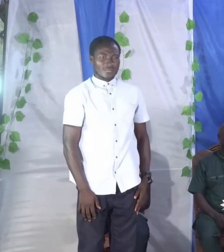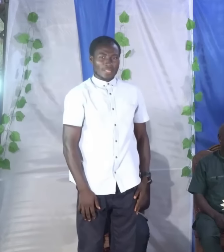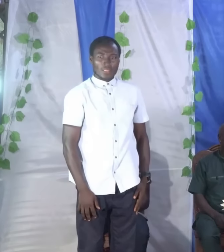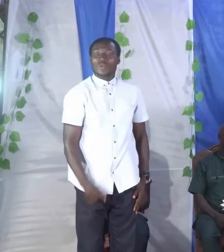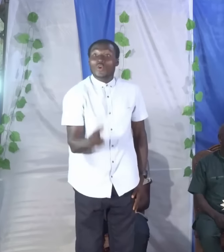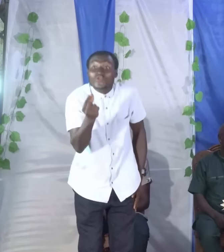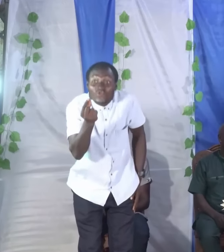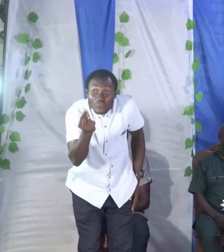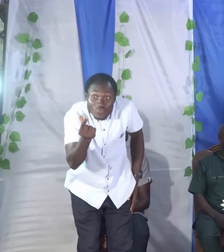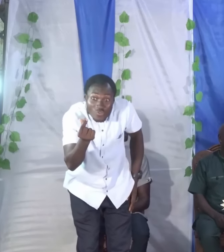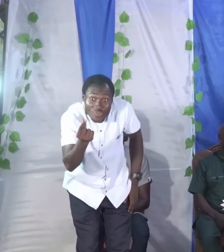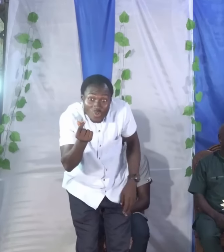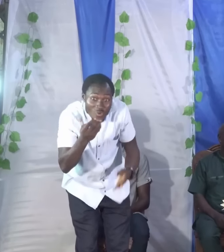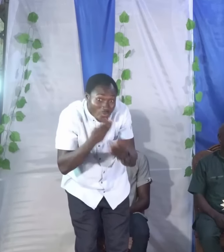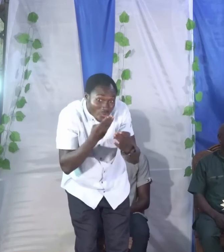sa sai